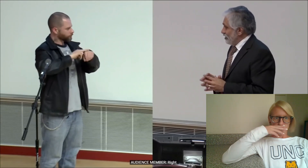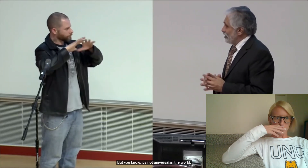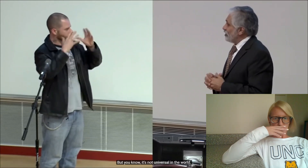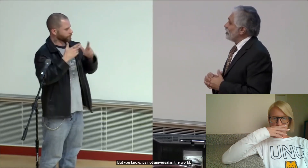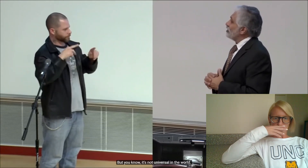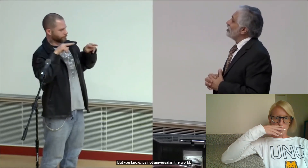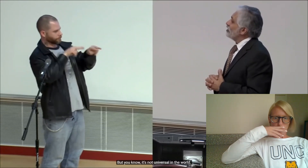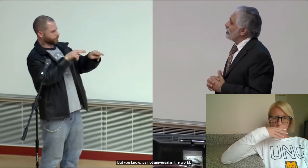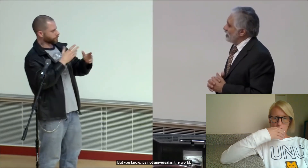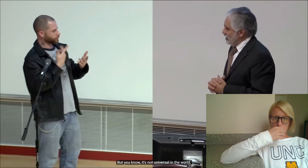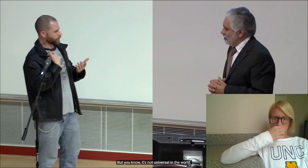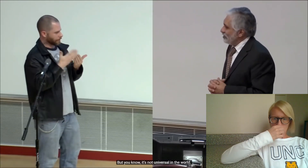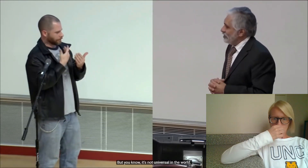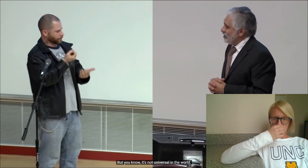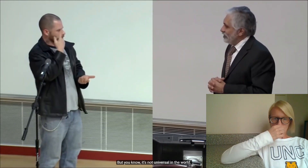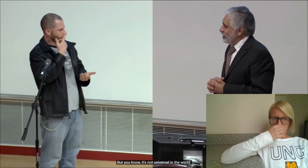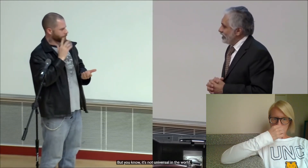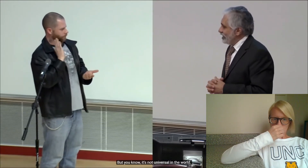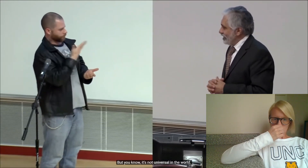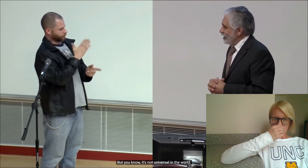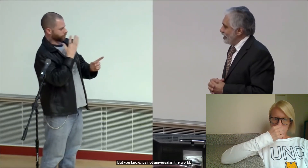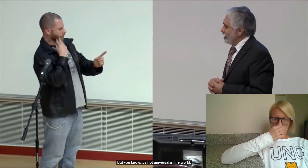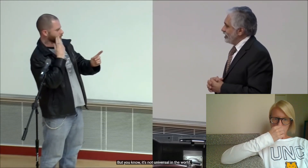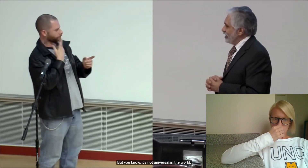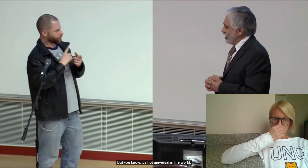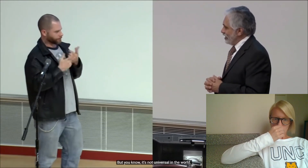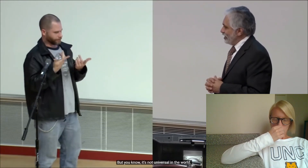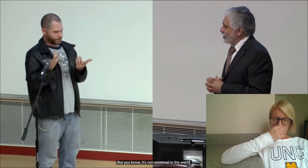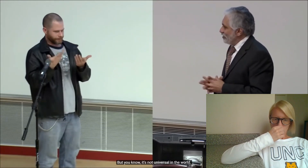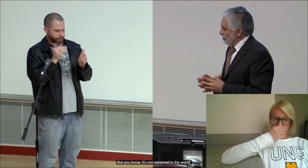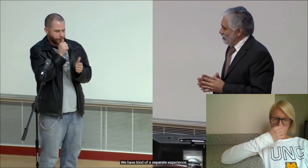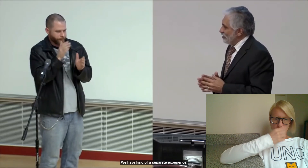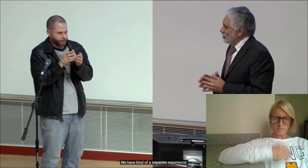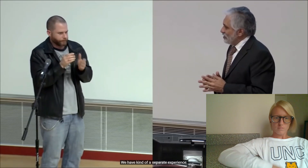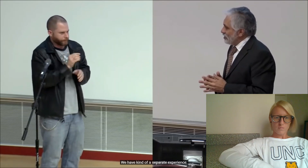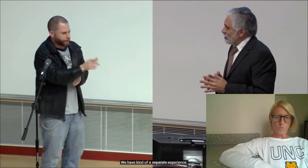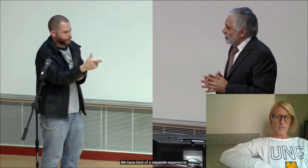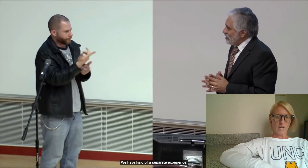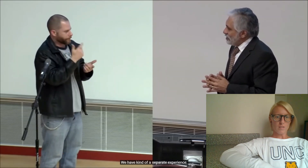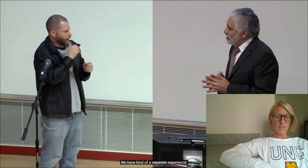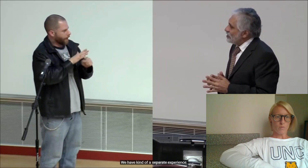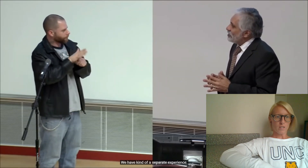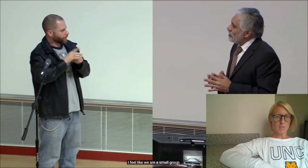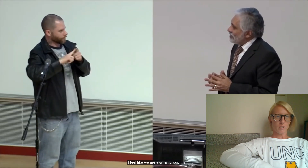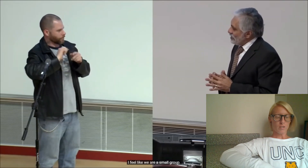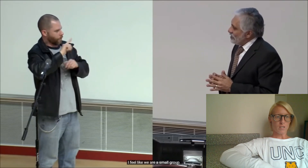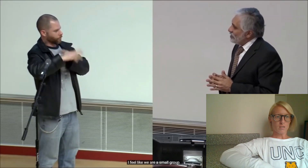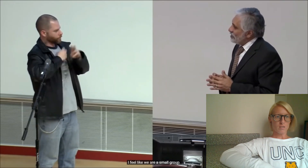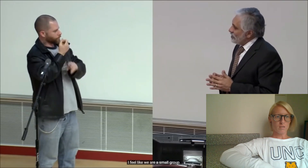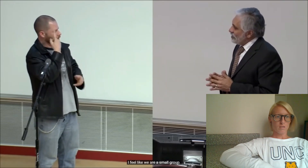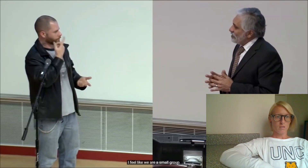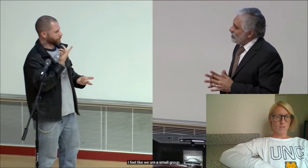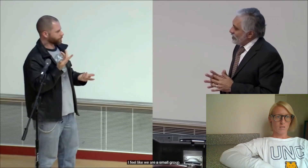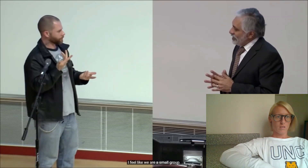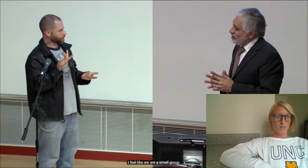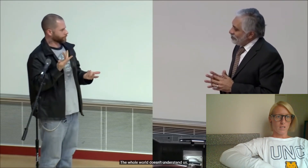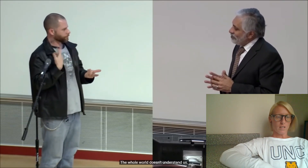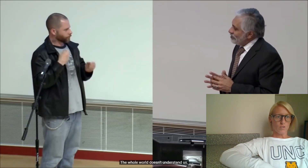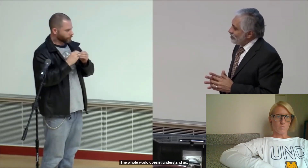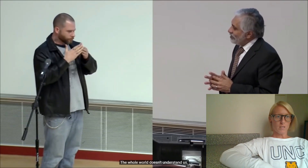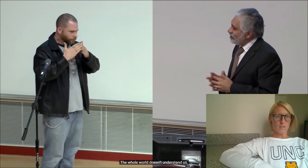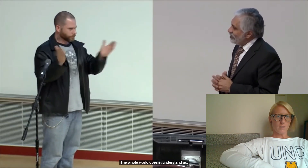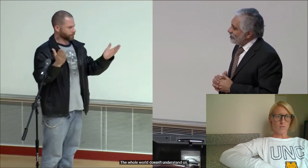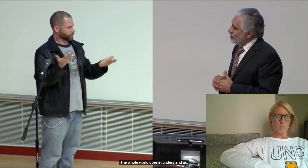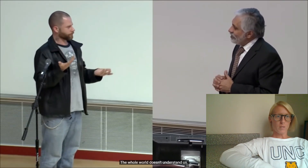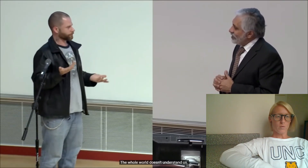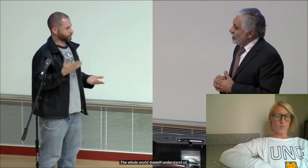Right. Right, it's but, not you know, universal in it's the not world. universal in the world. We have kind of a separate have a separate experience. I feel like we're a experience. small group. The whole And